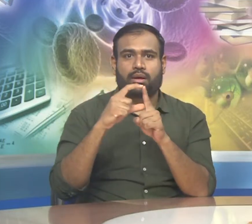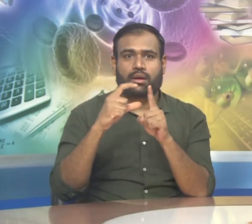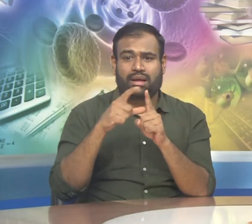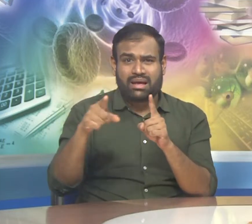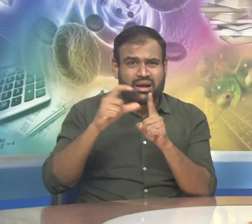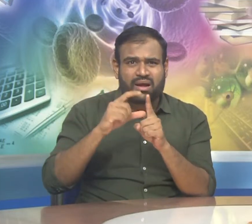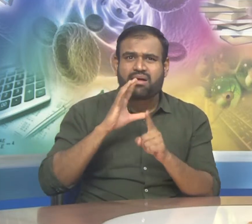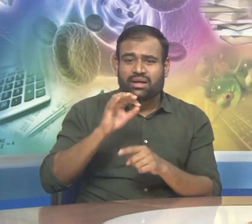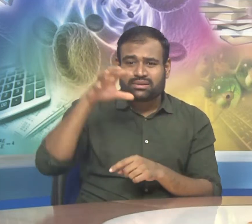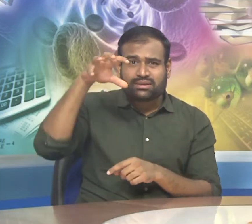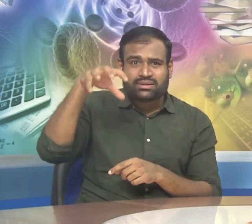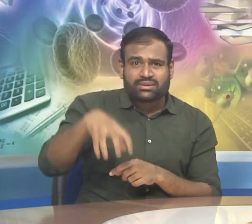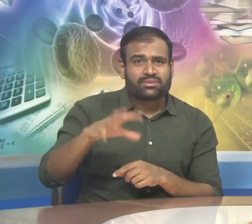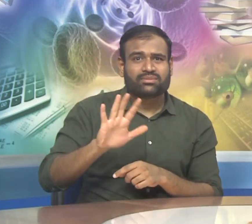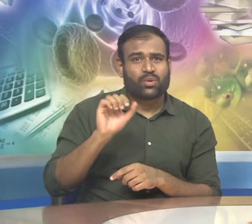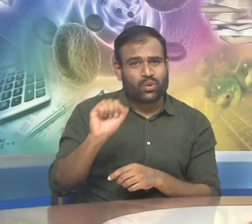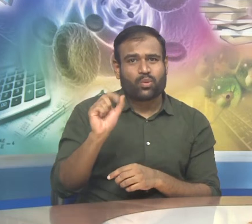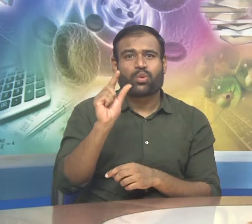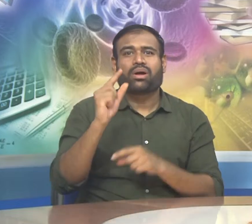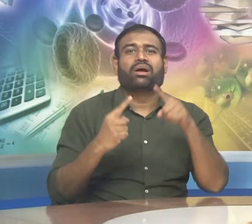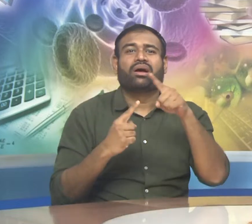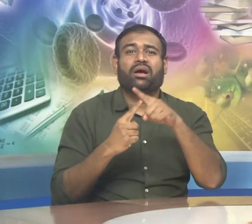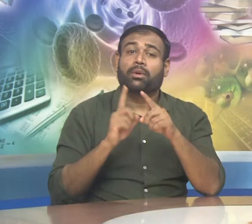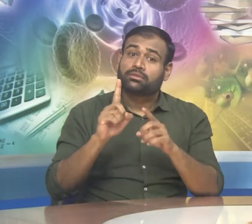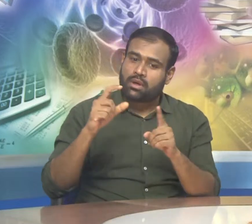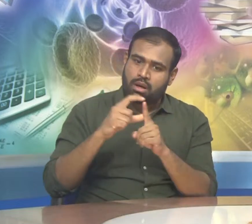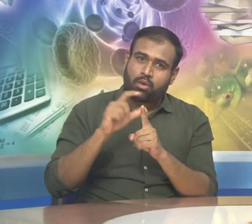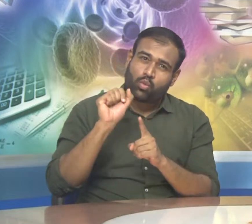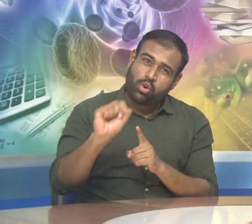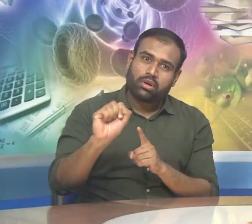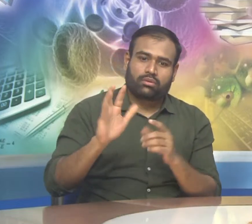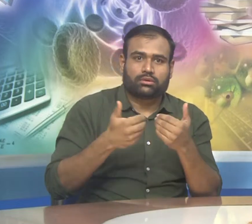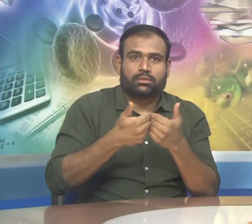though not a state, has its own separate high court.